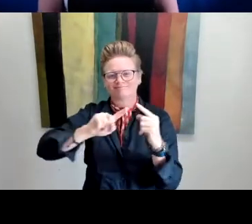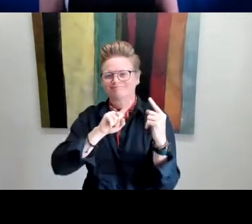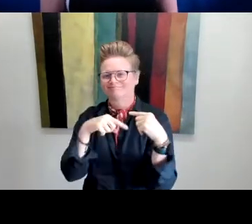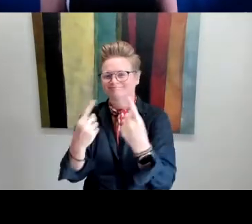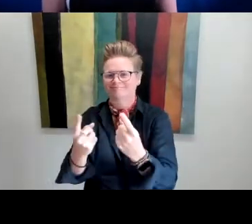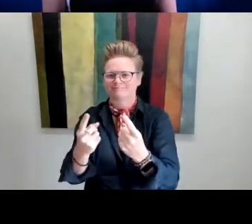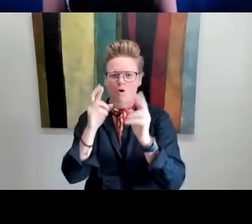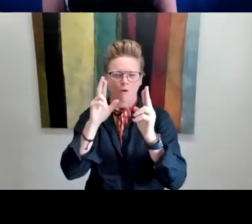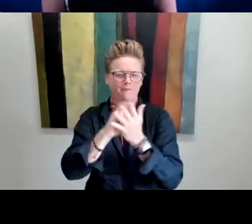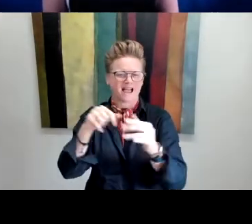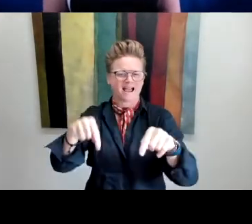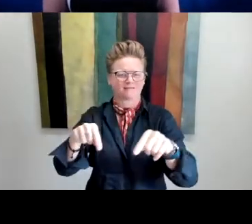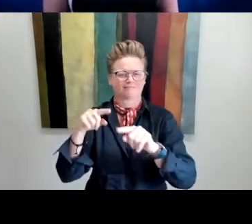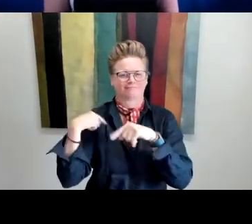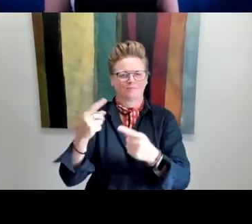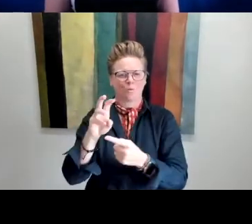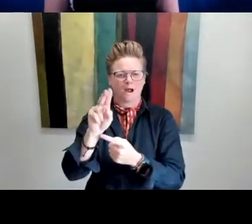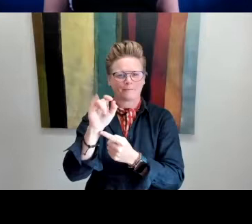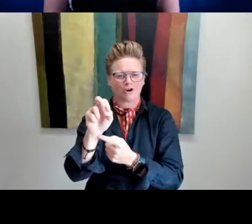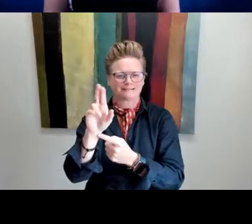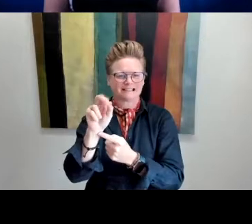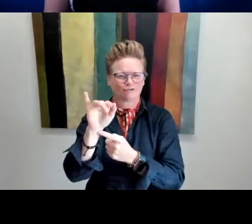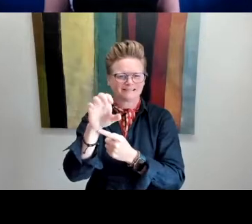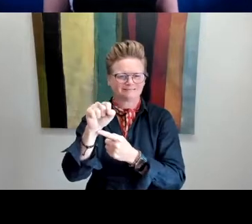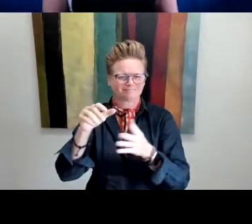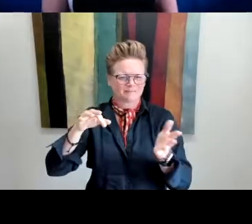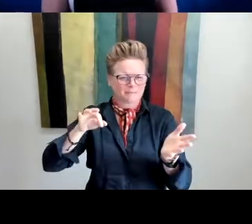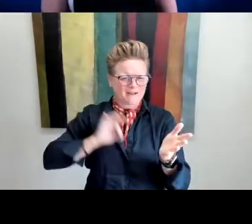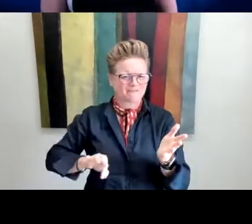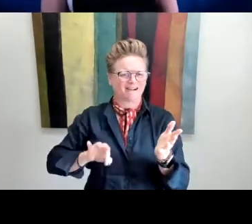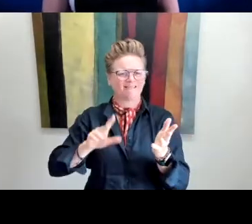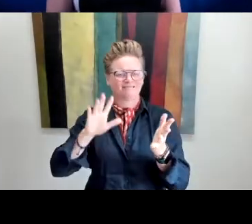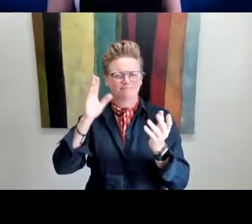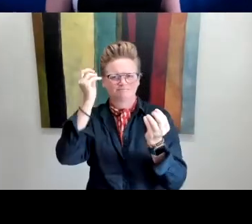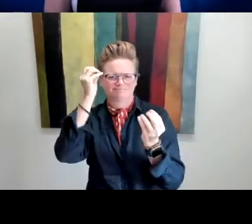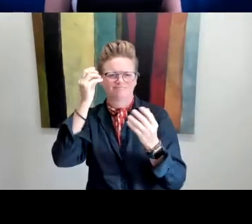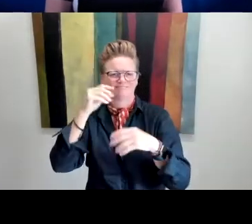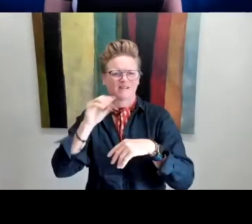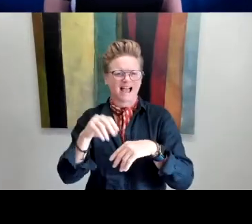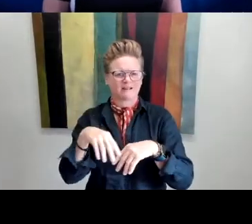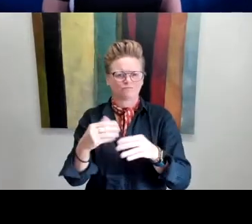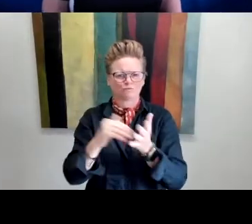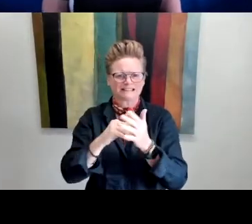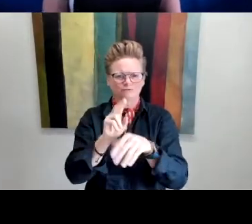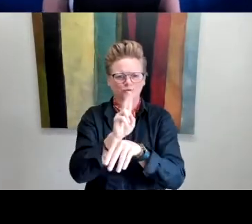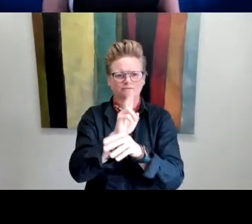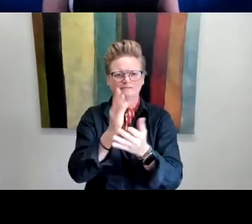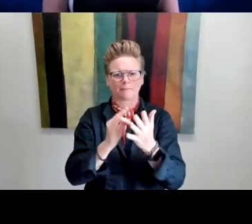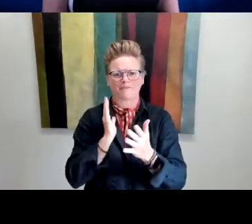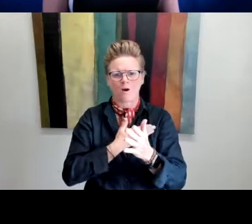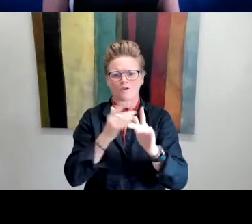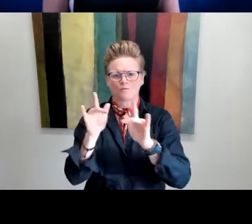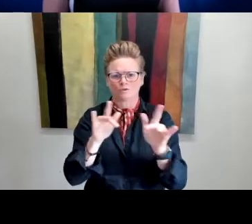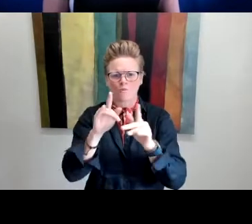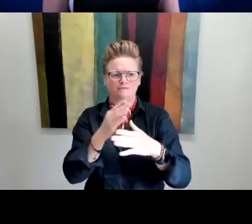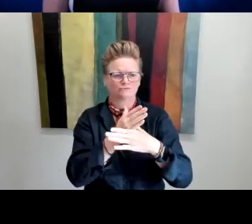that you have been coming all along and that these webinar series have benefited you with information,